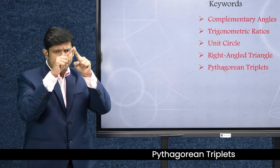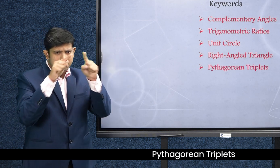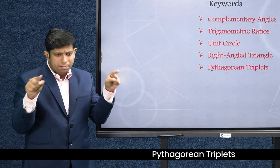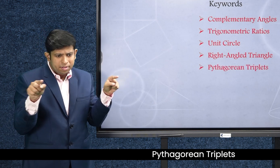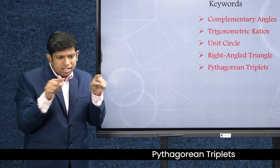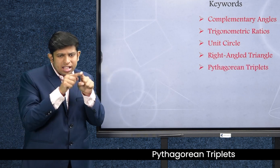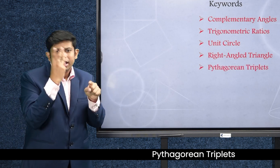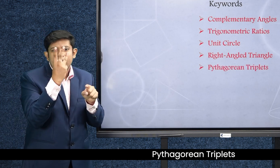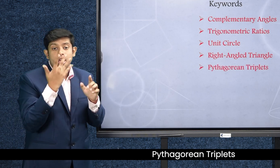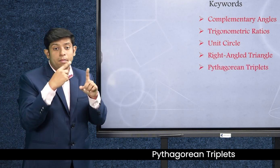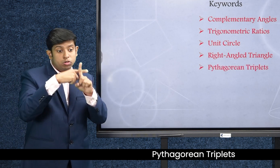Pythagorean triplets,